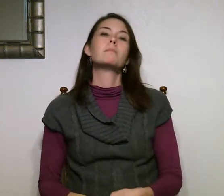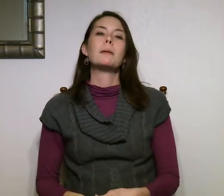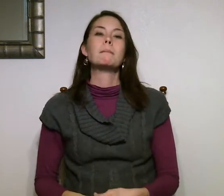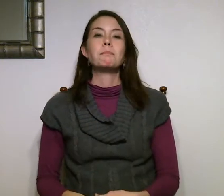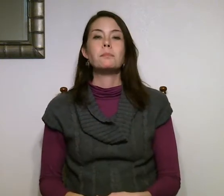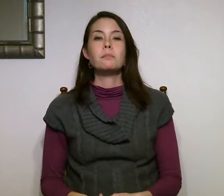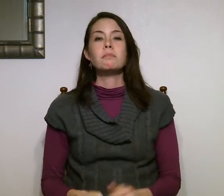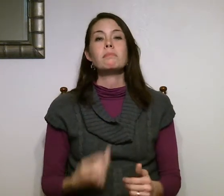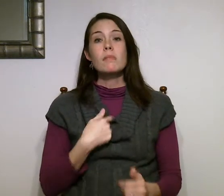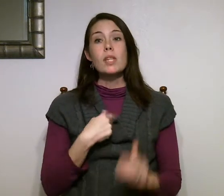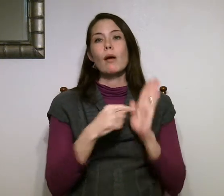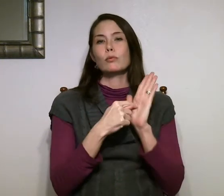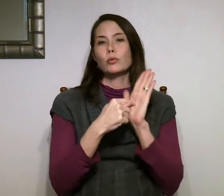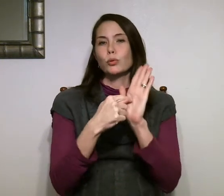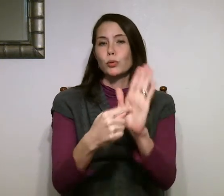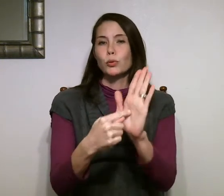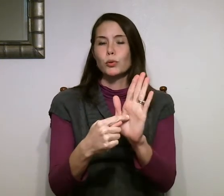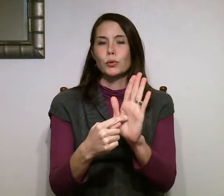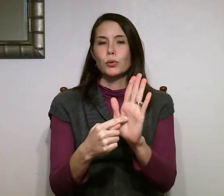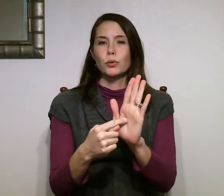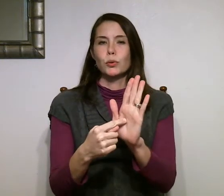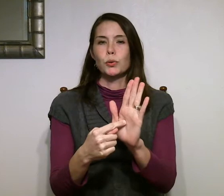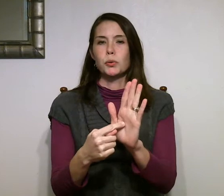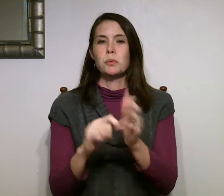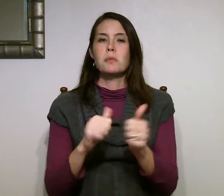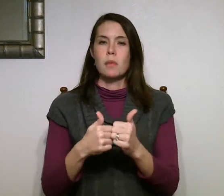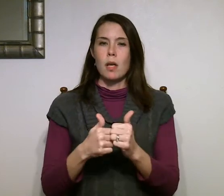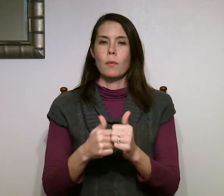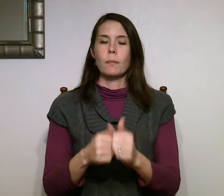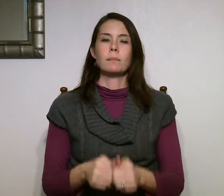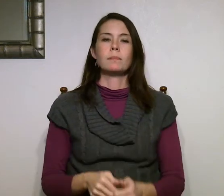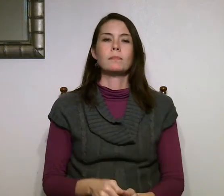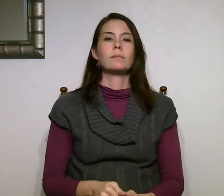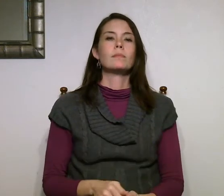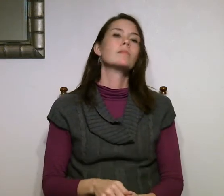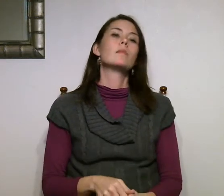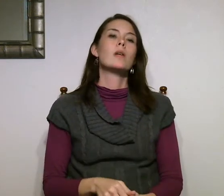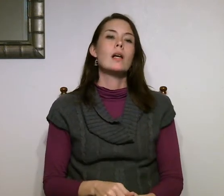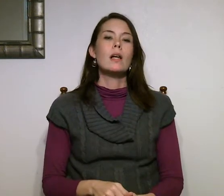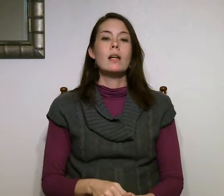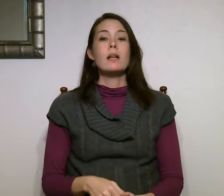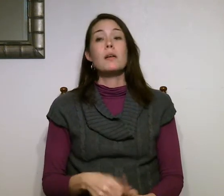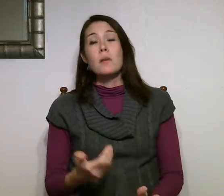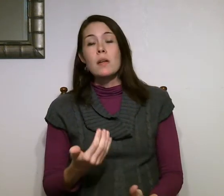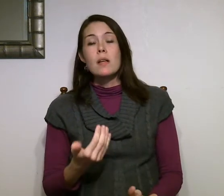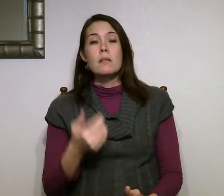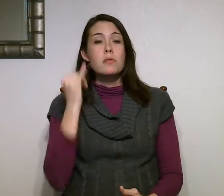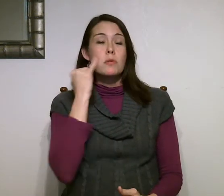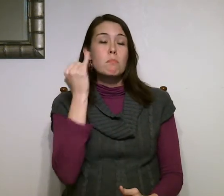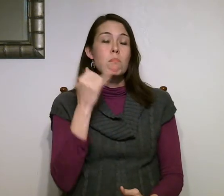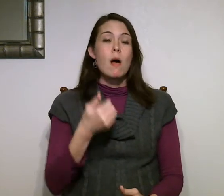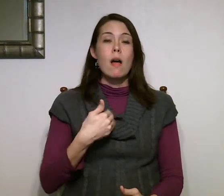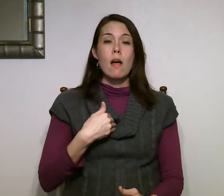you haven't already mastered this. You say, well, if I have one, let's call that a